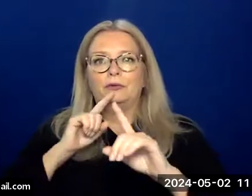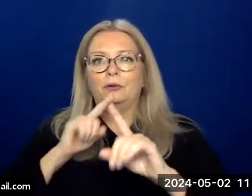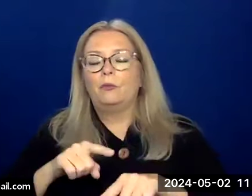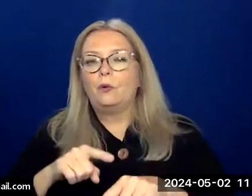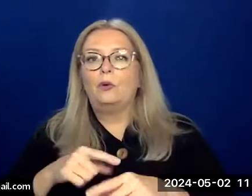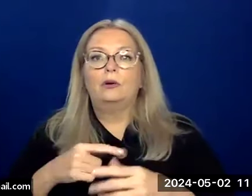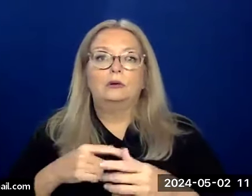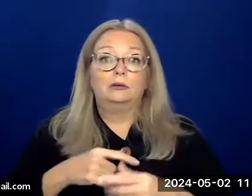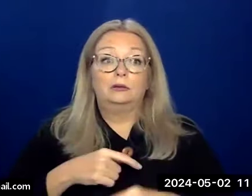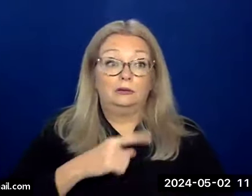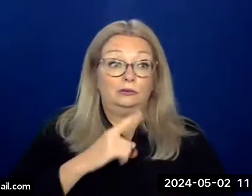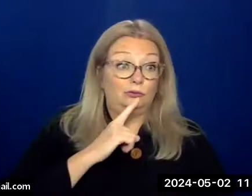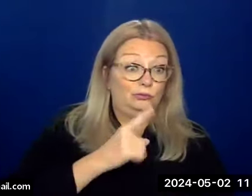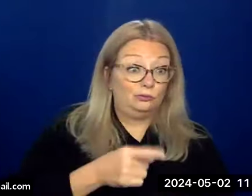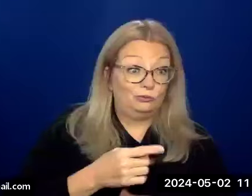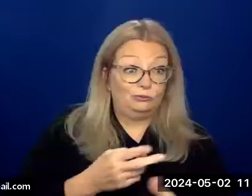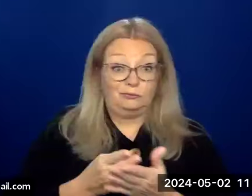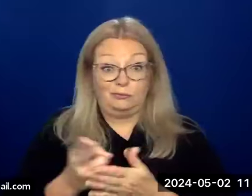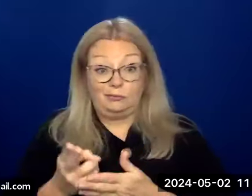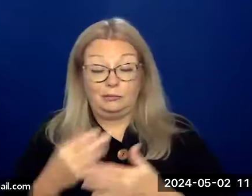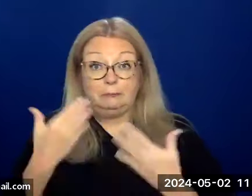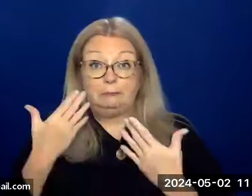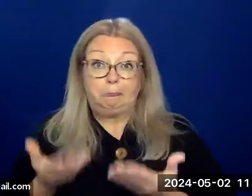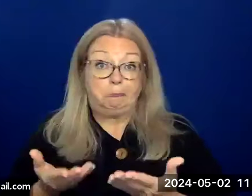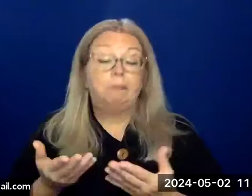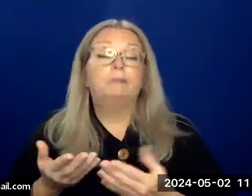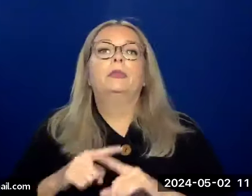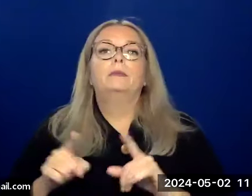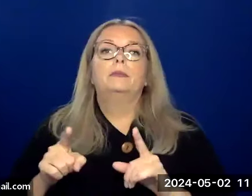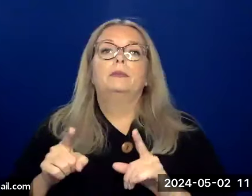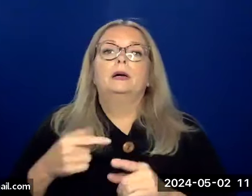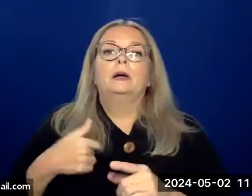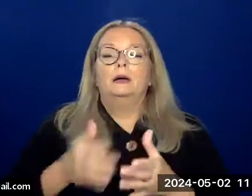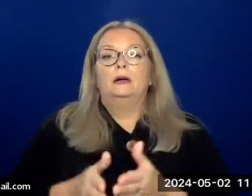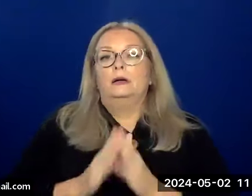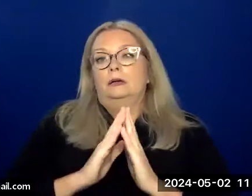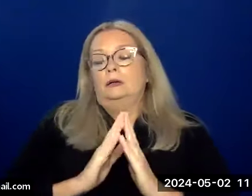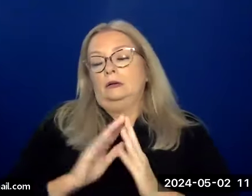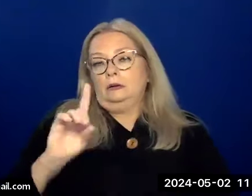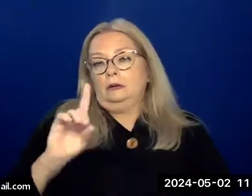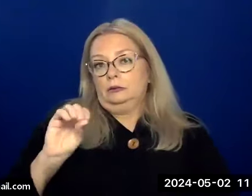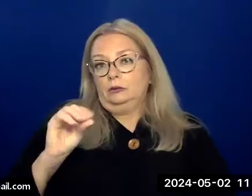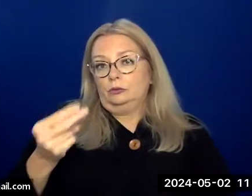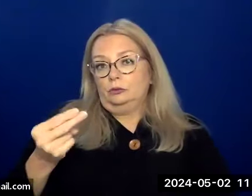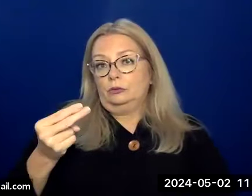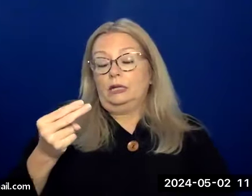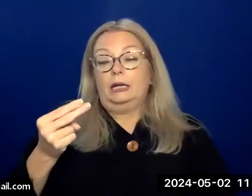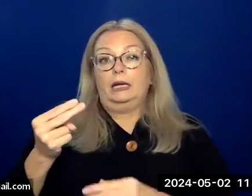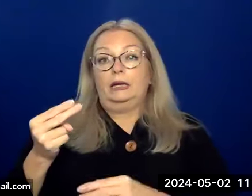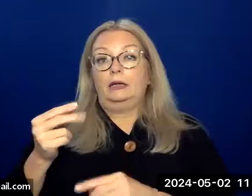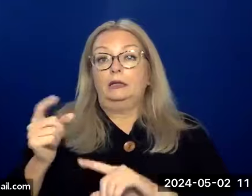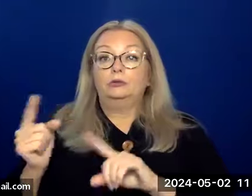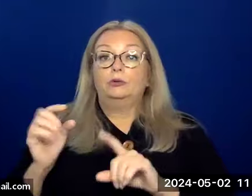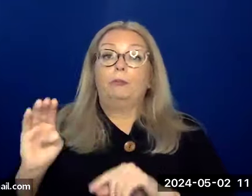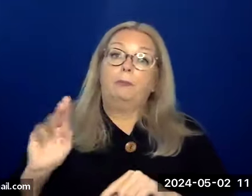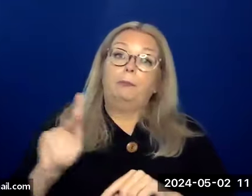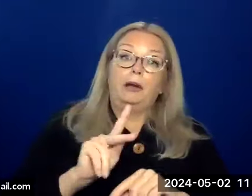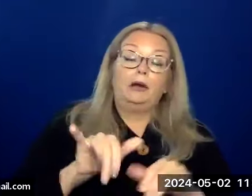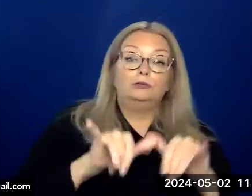able to submit online. I would request that the DOH return to a system